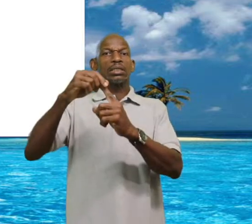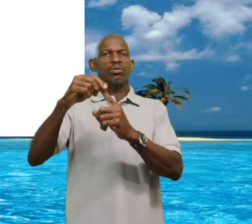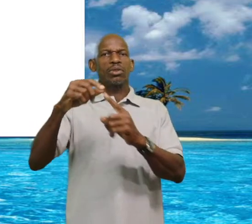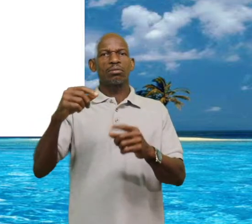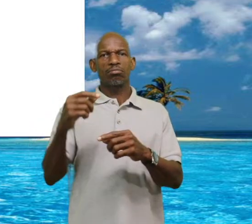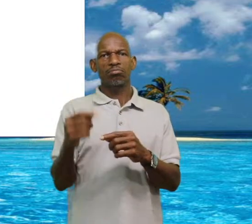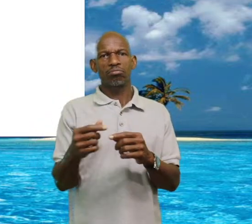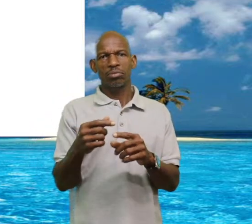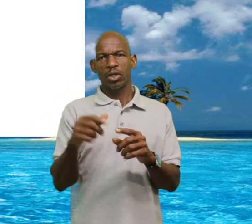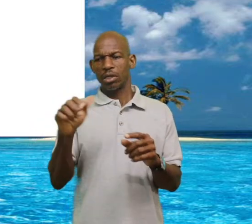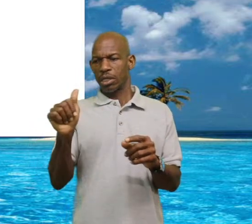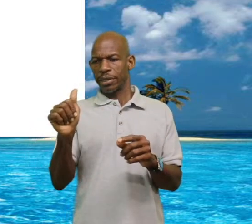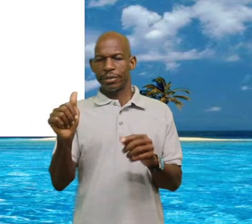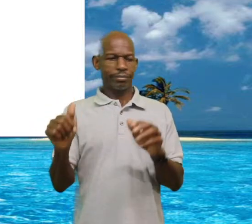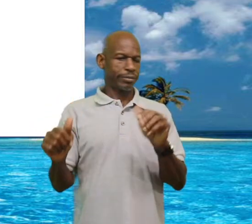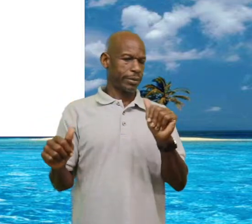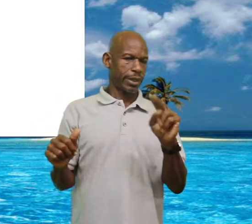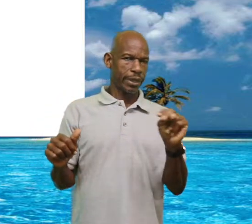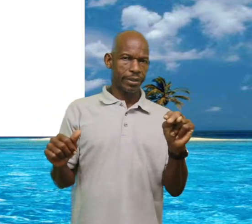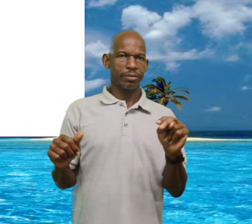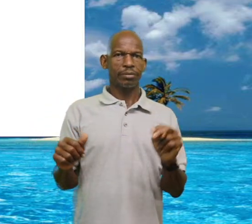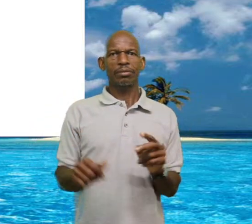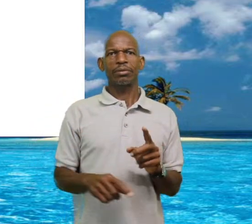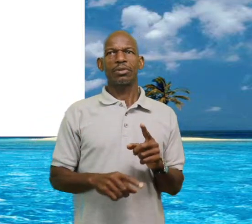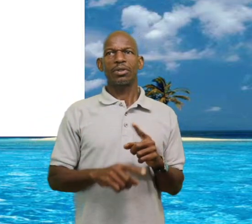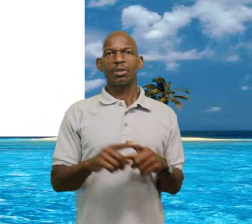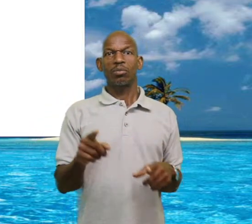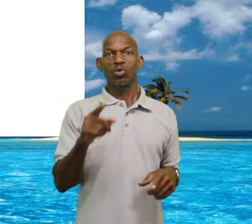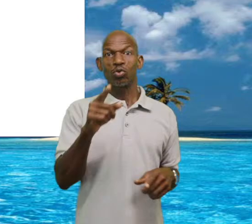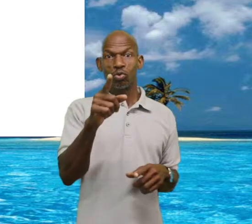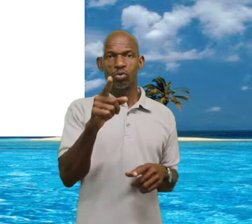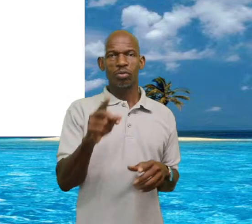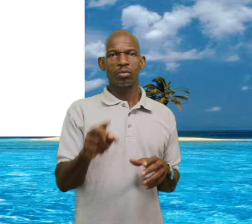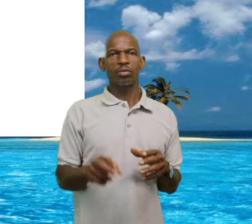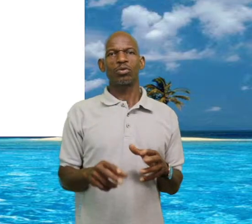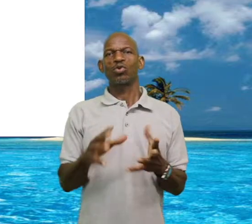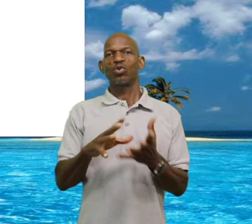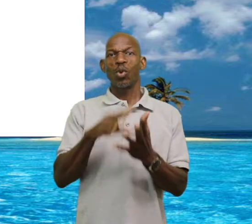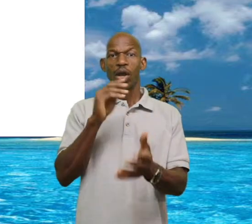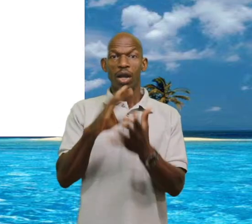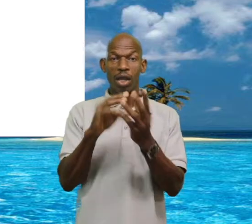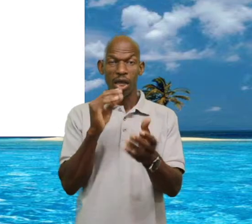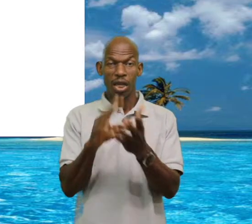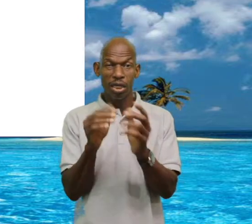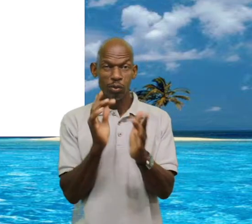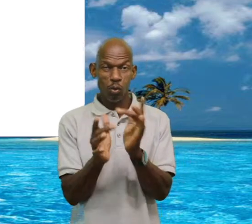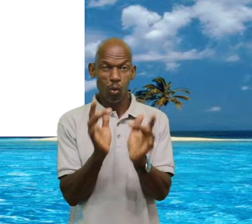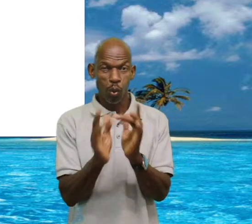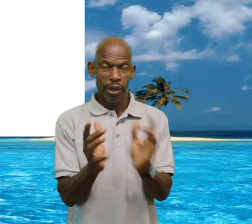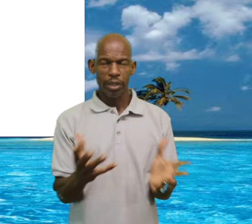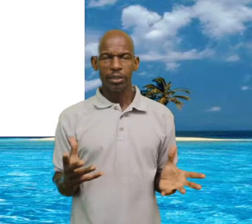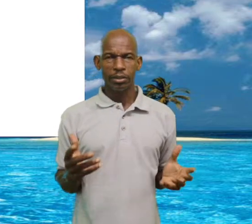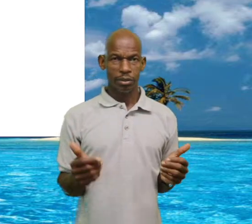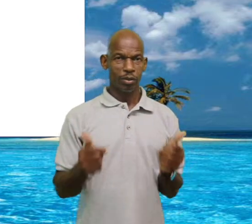all are really using your language, the English, they're trying to understand the English, and you're